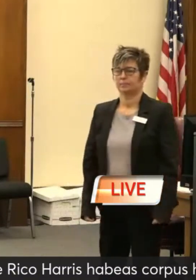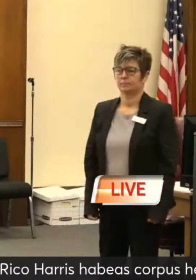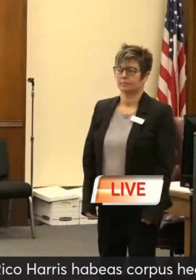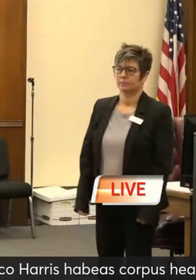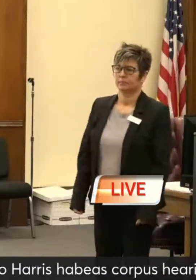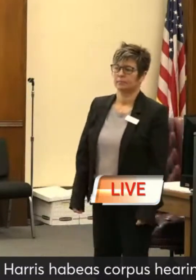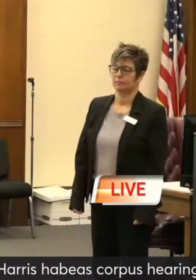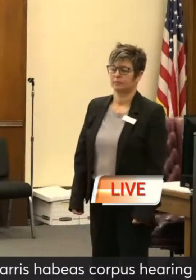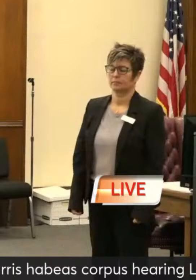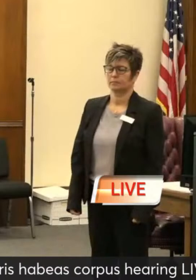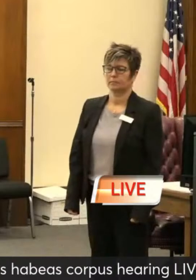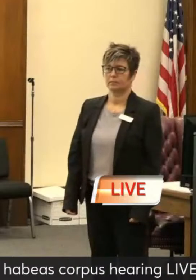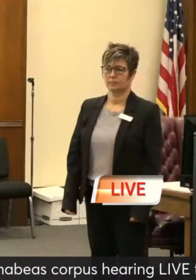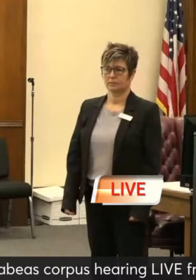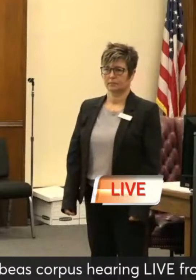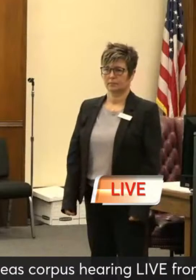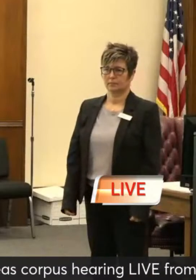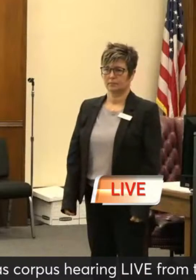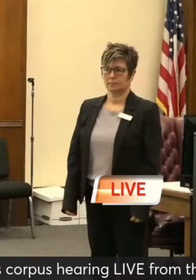and then we have,